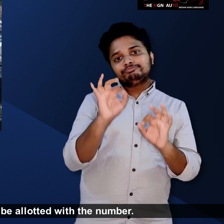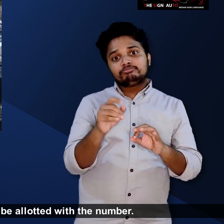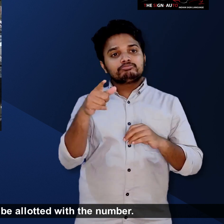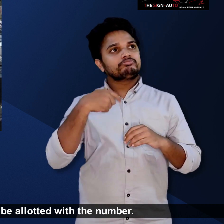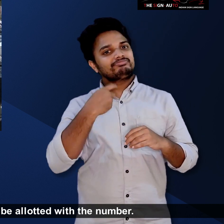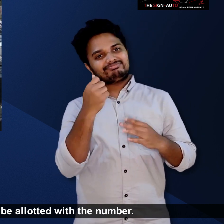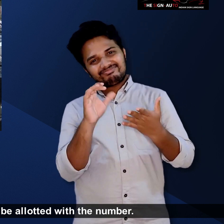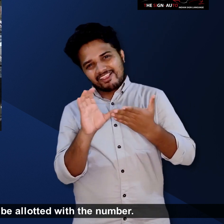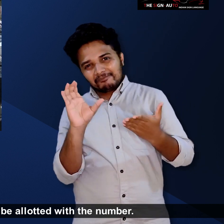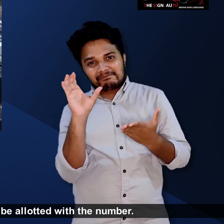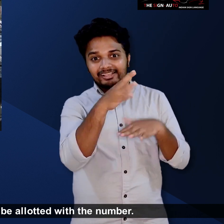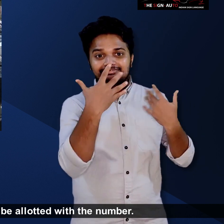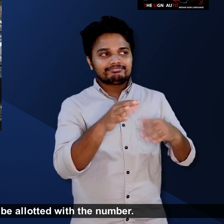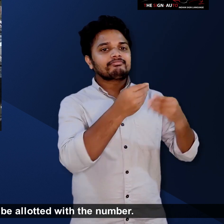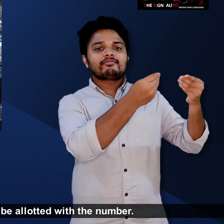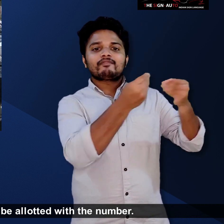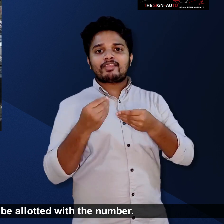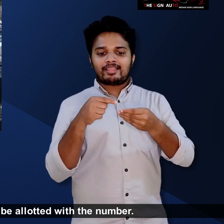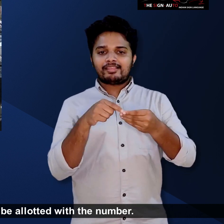the highest bidding price will be allotted with the number